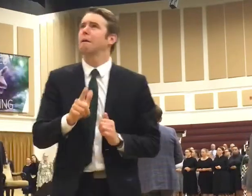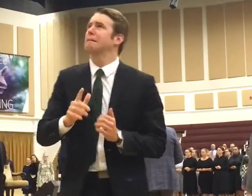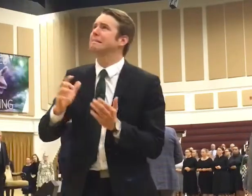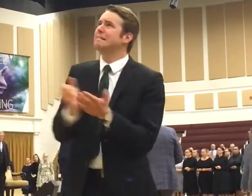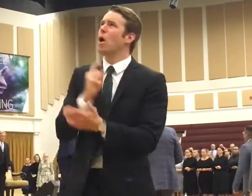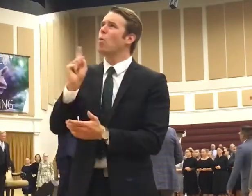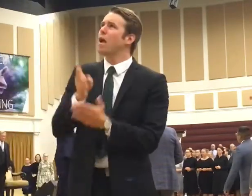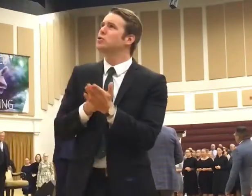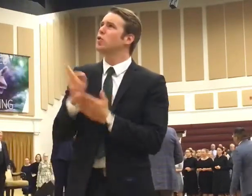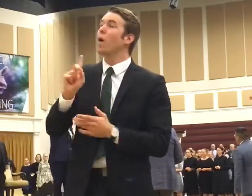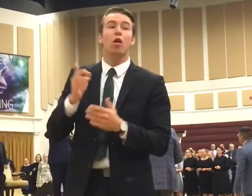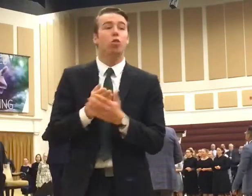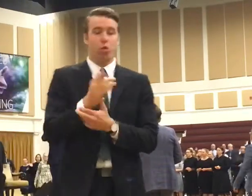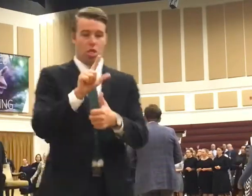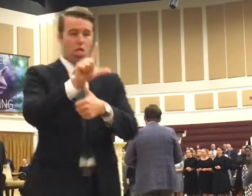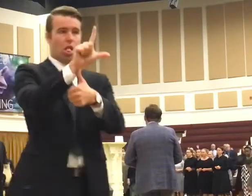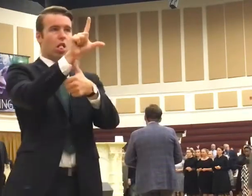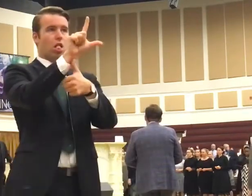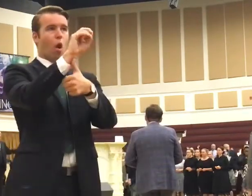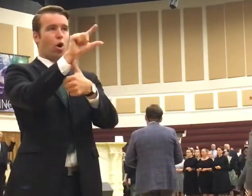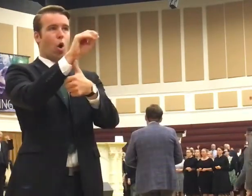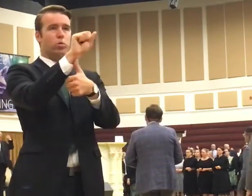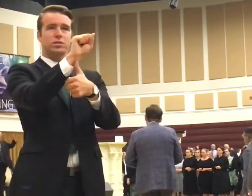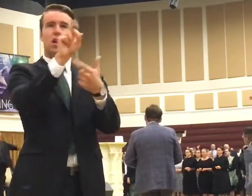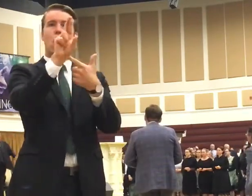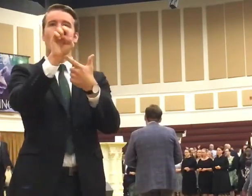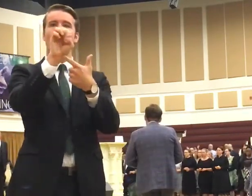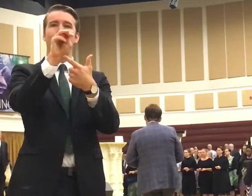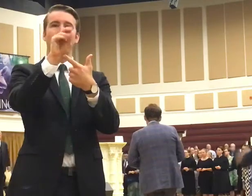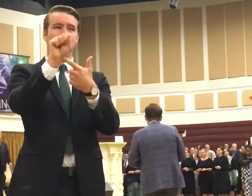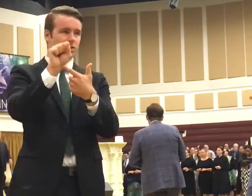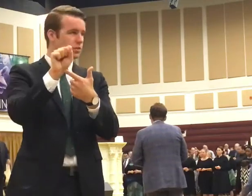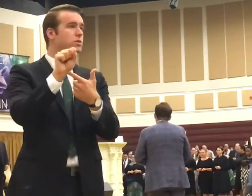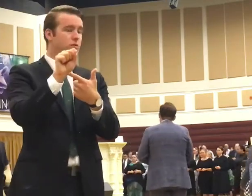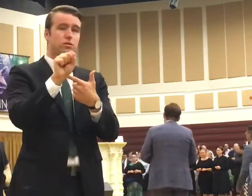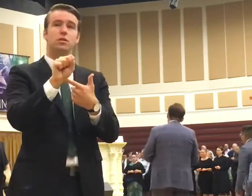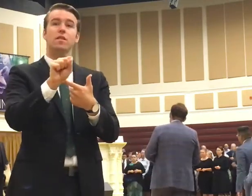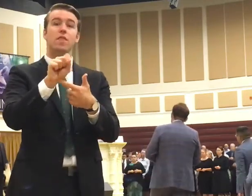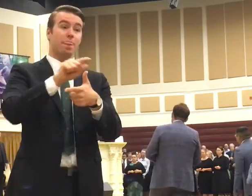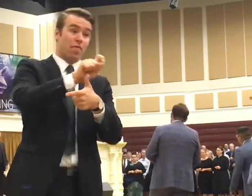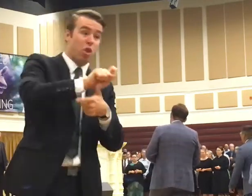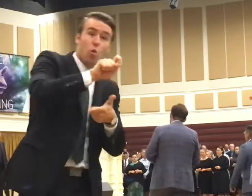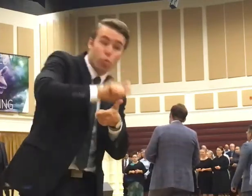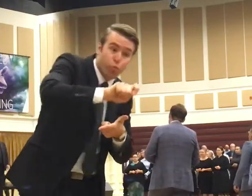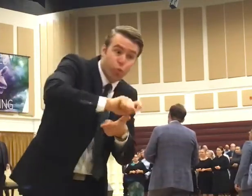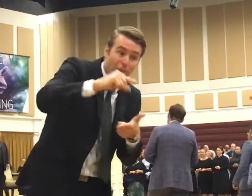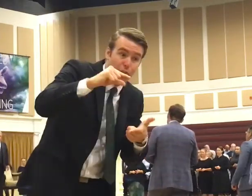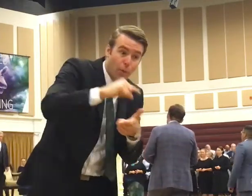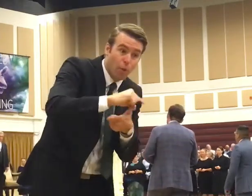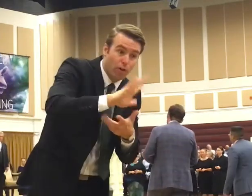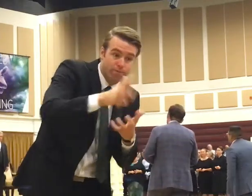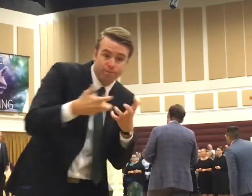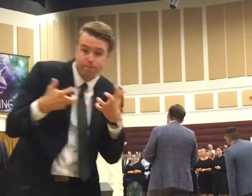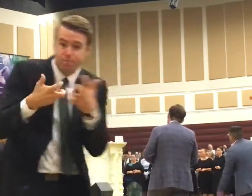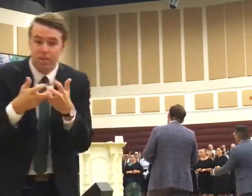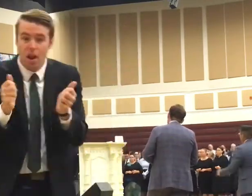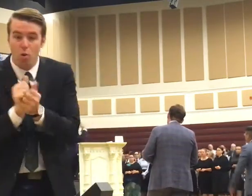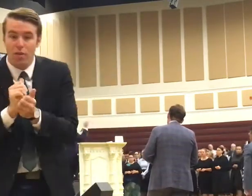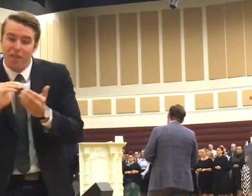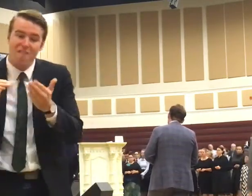through the Logos and the Rhema. That's the written word in conjunction with